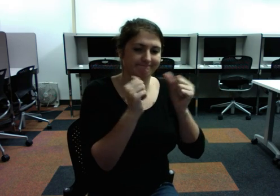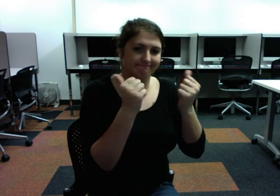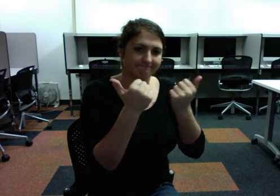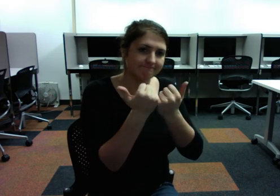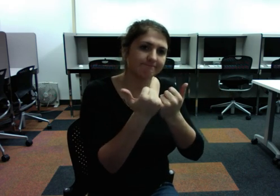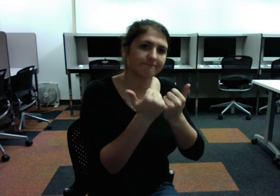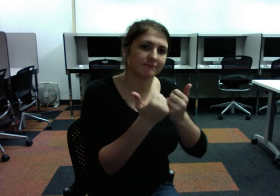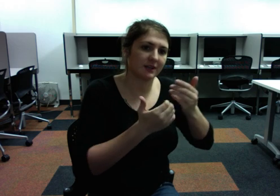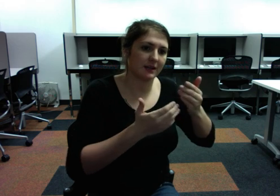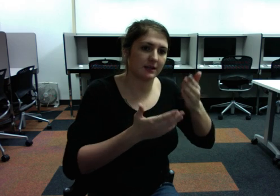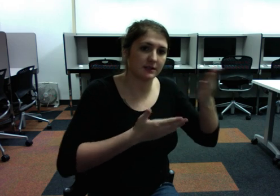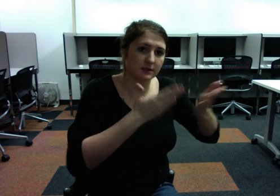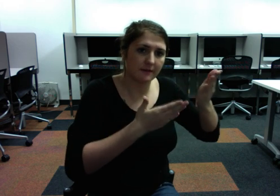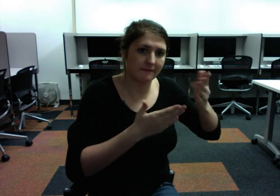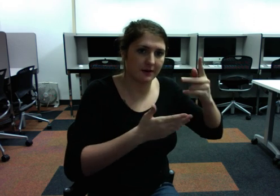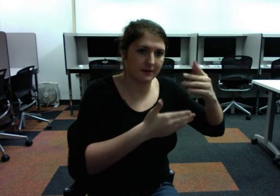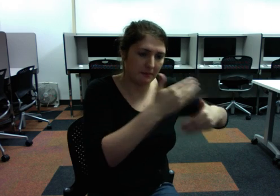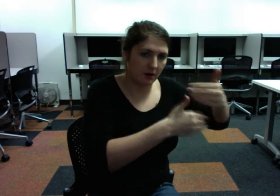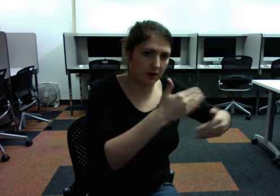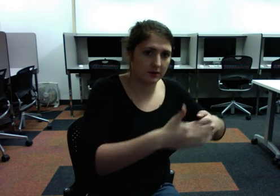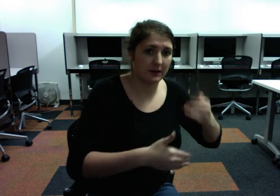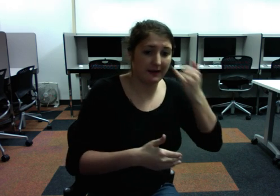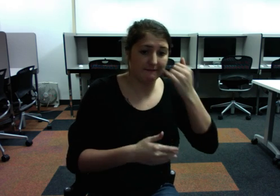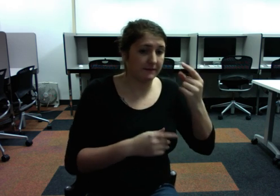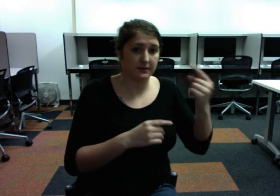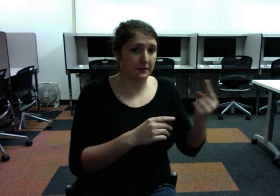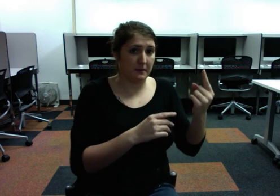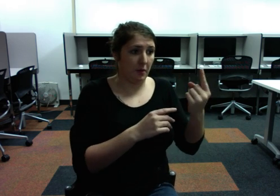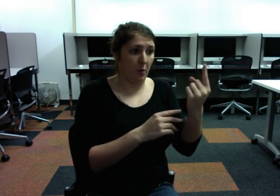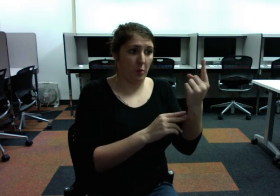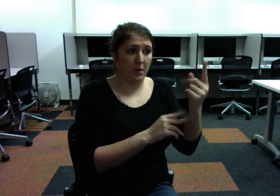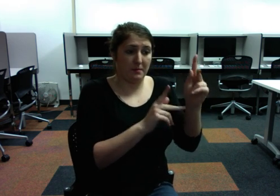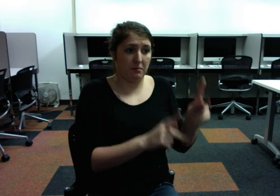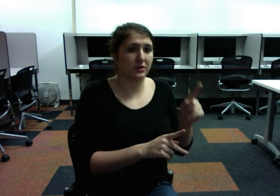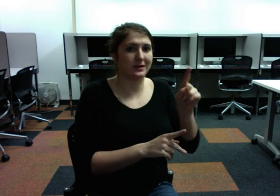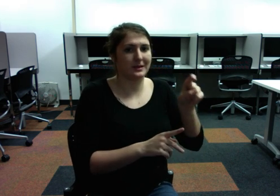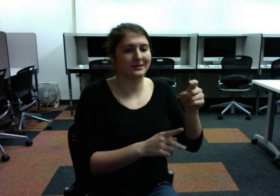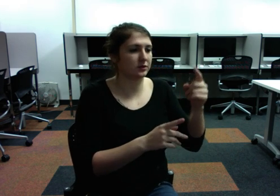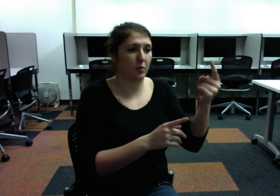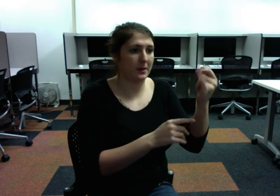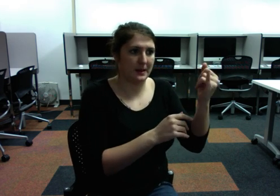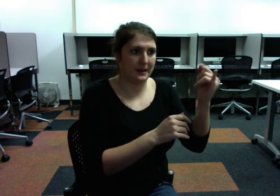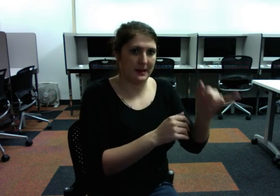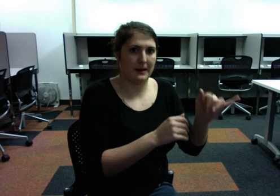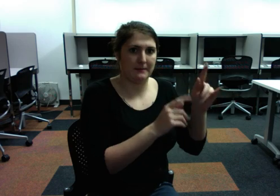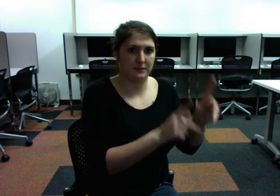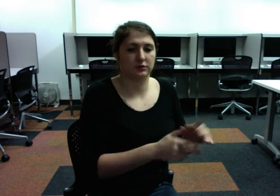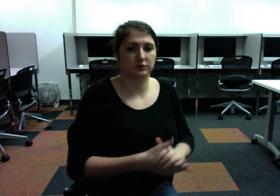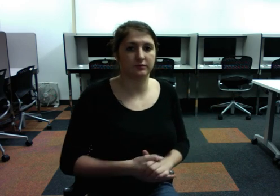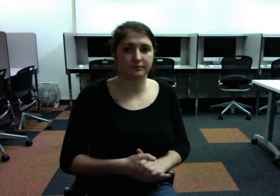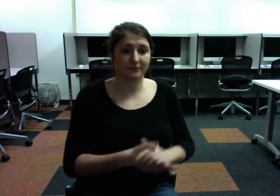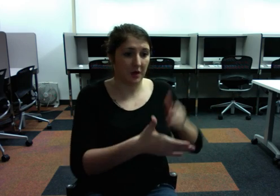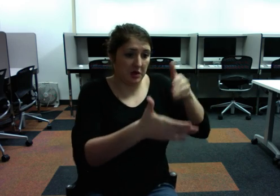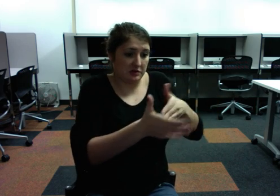be served on them. After they are served with the lawsuit, that means it's mailed to them by certified mail or the